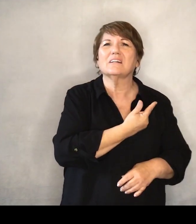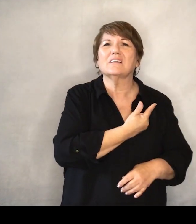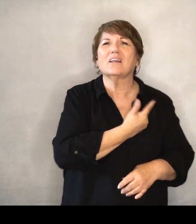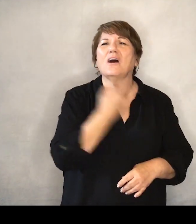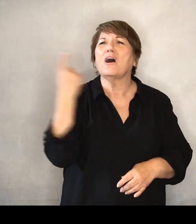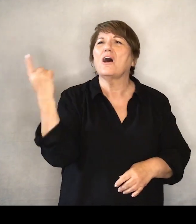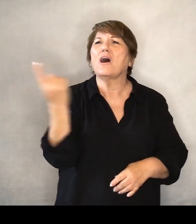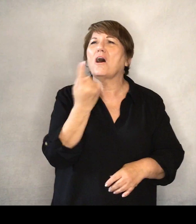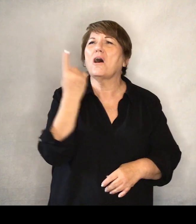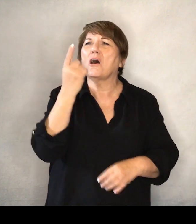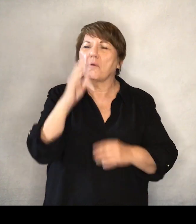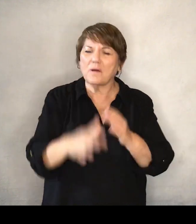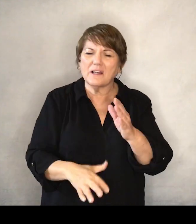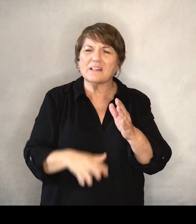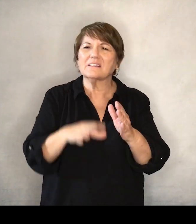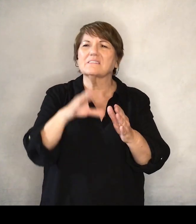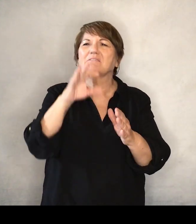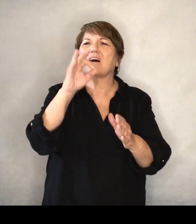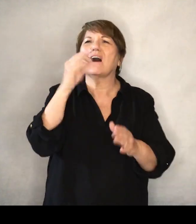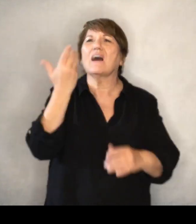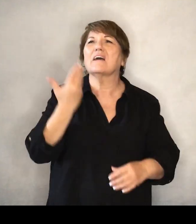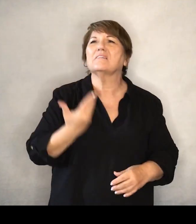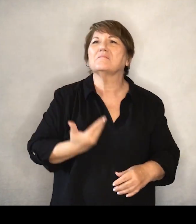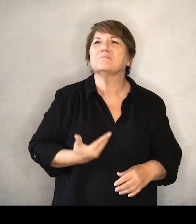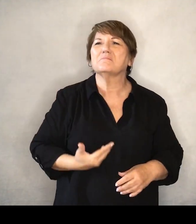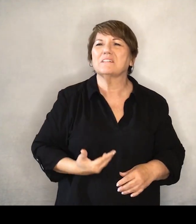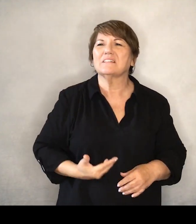me again.